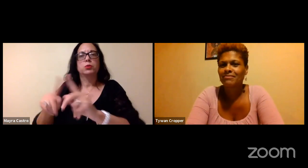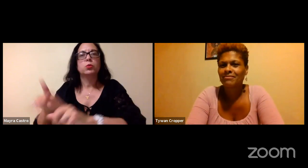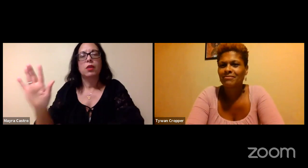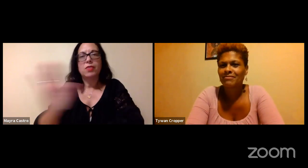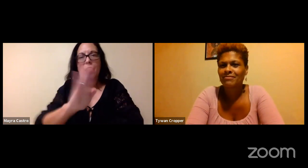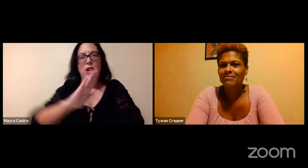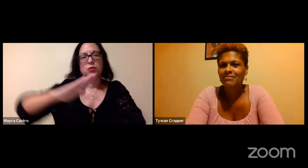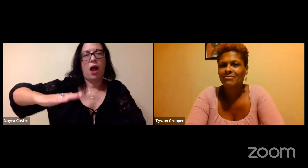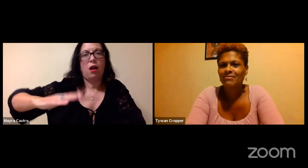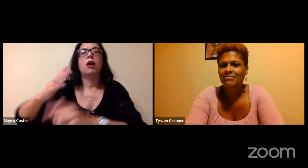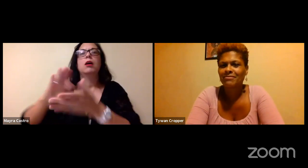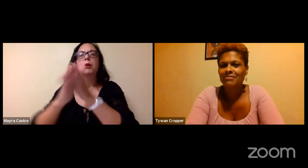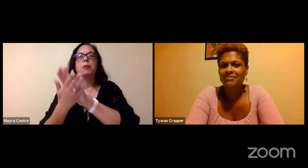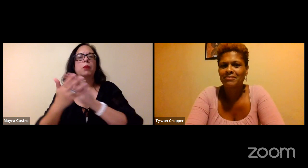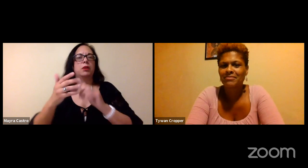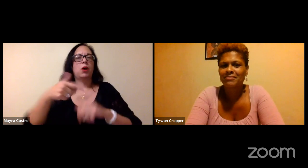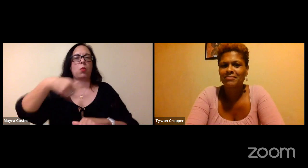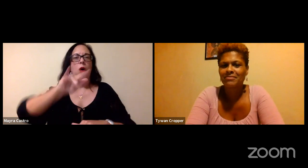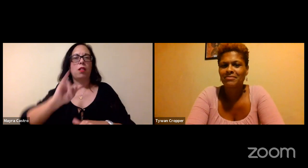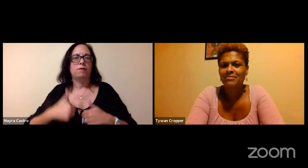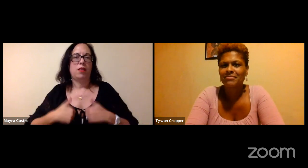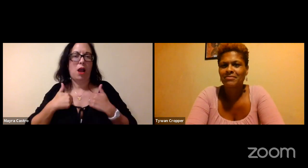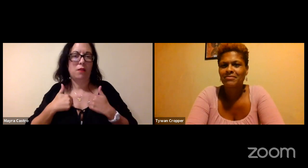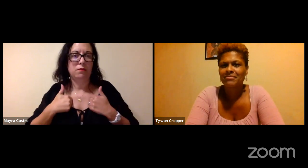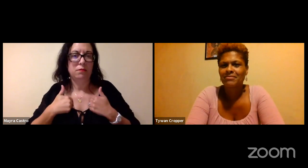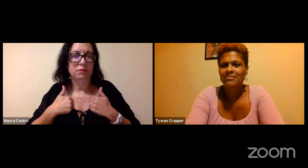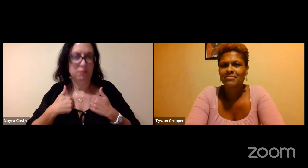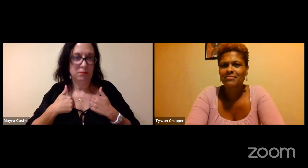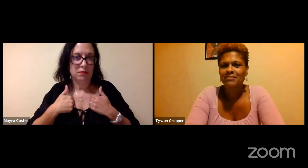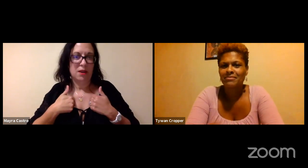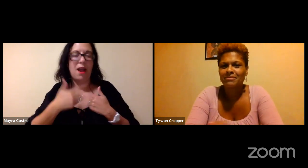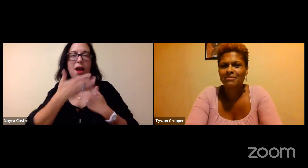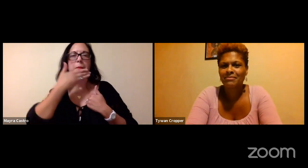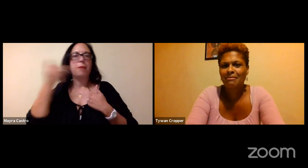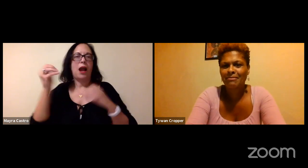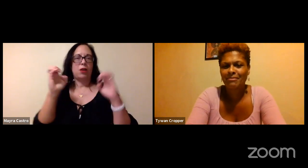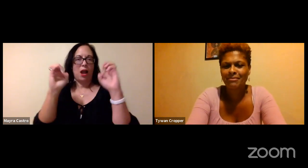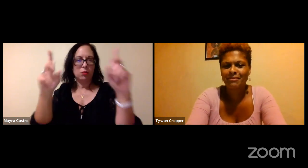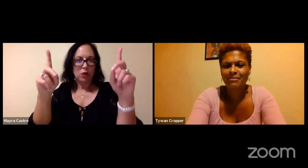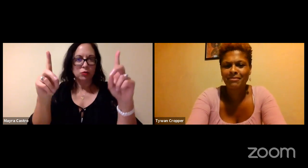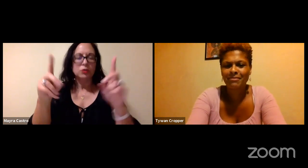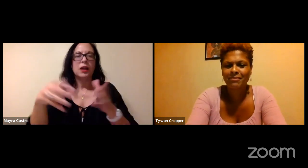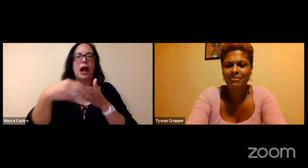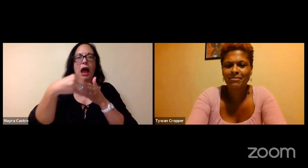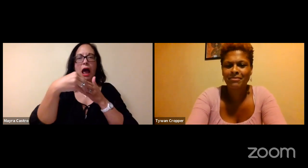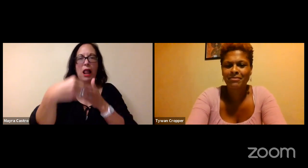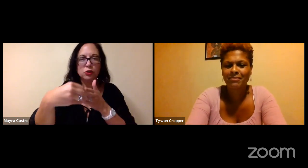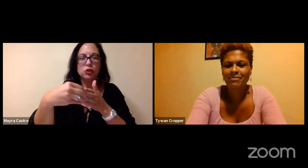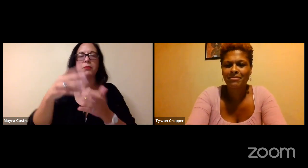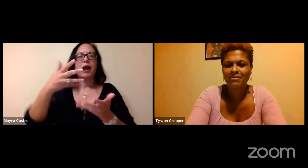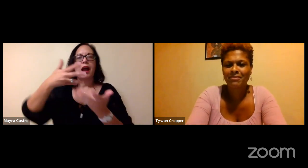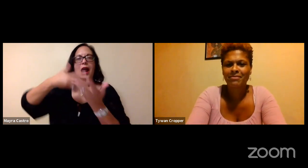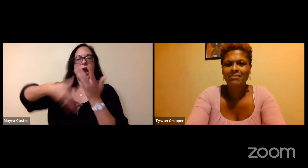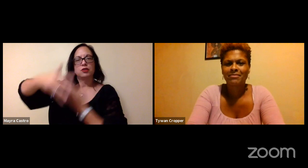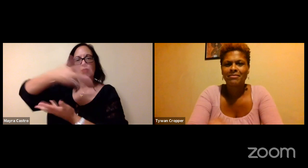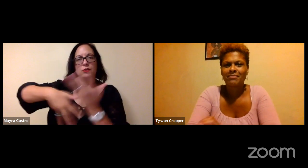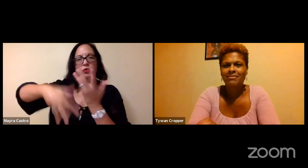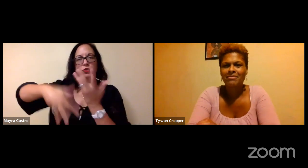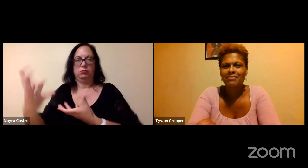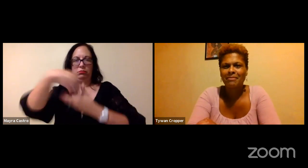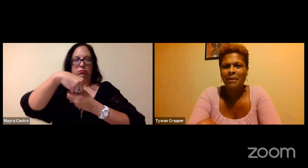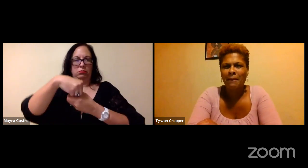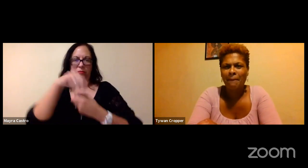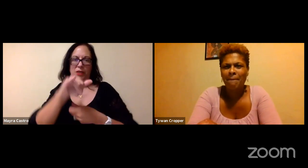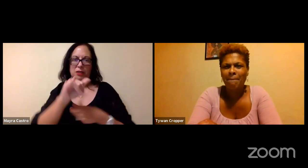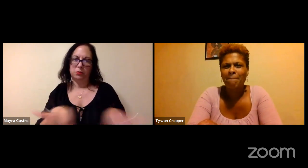deaf Hispanic children in our communities to make sure they get the resources that they need to develop a good quality of